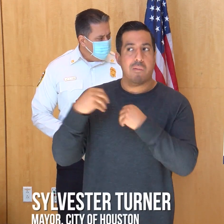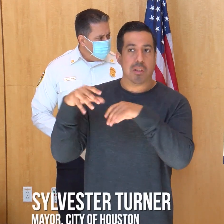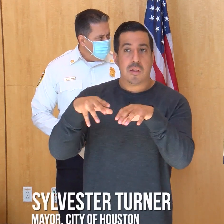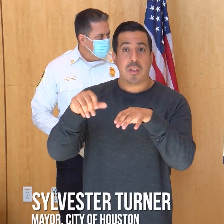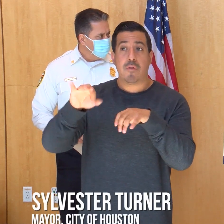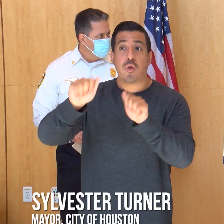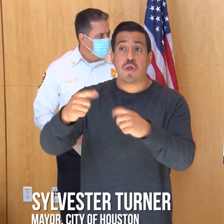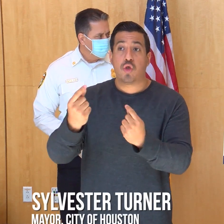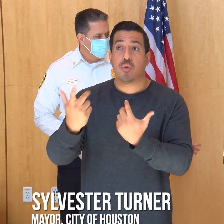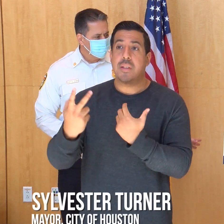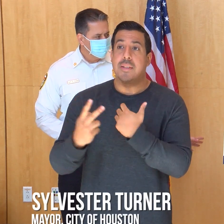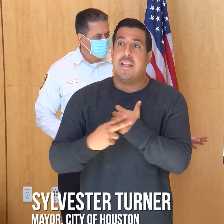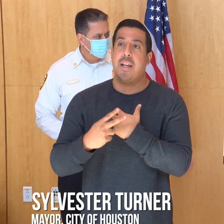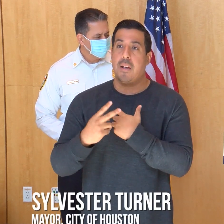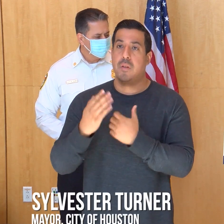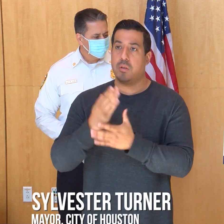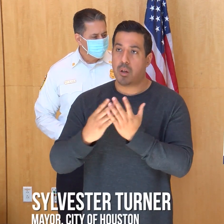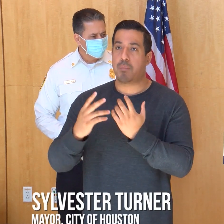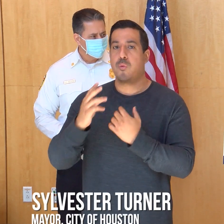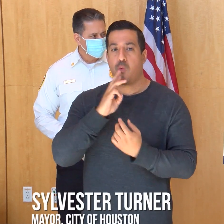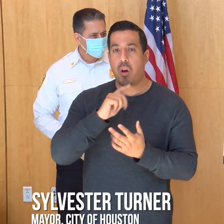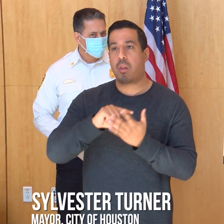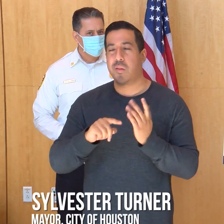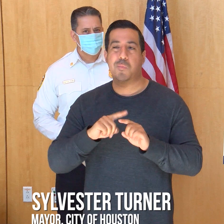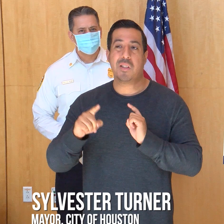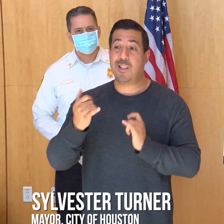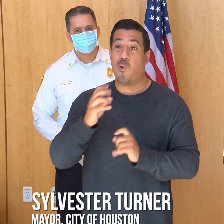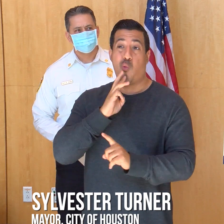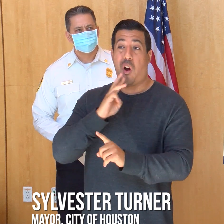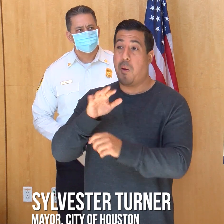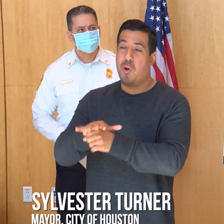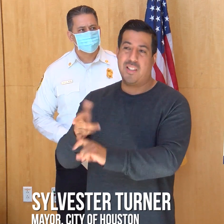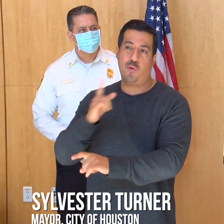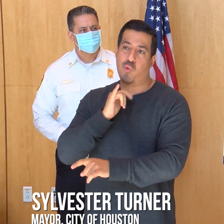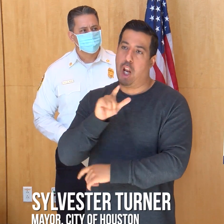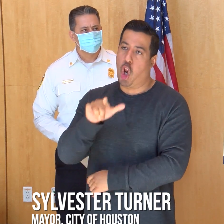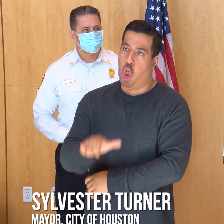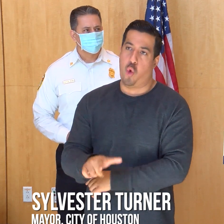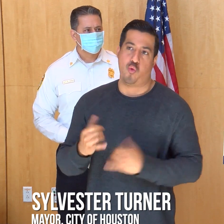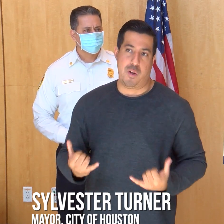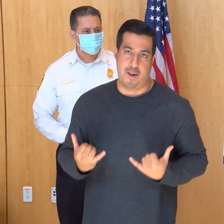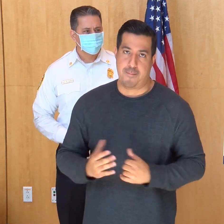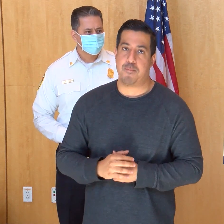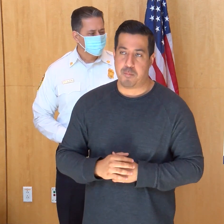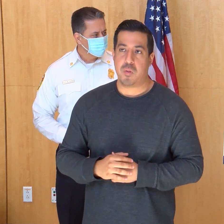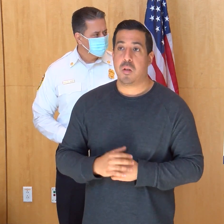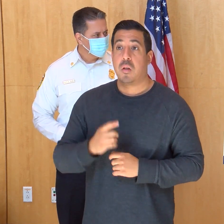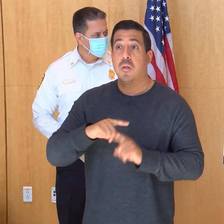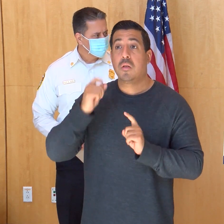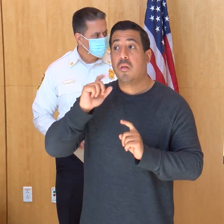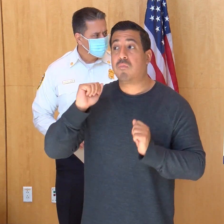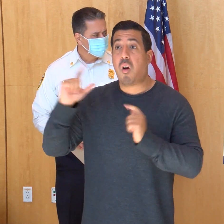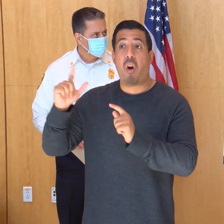to conserve power on that end. But with respect to the water pressure is lower than it would normally be, but all systems